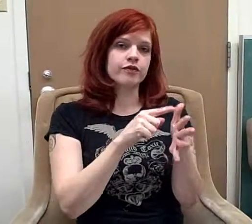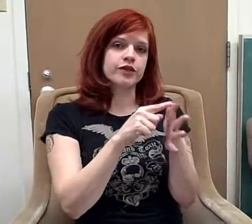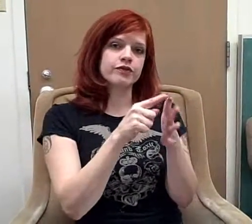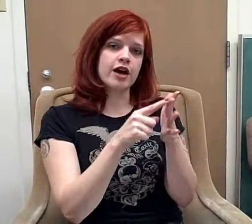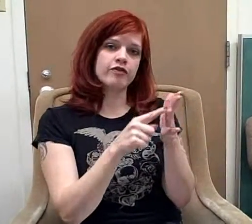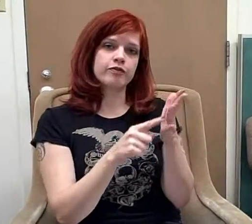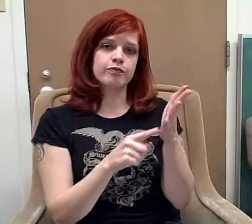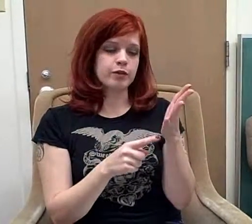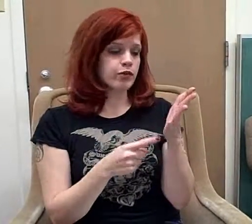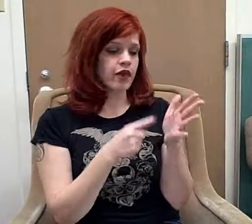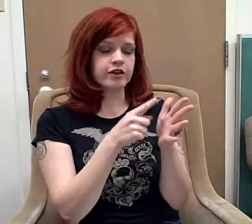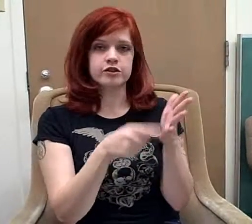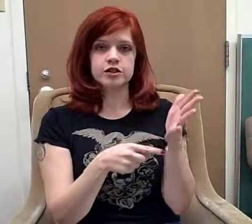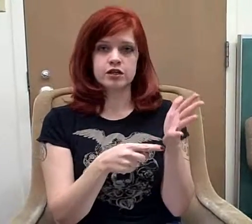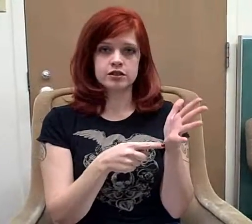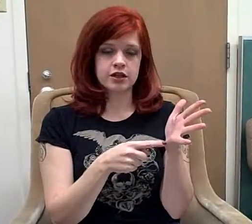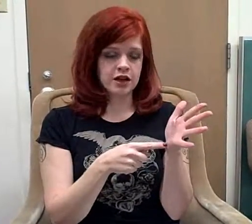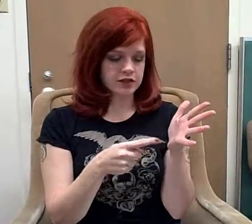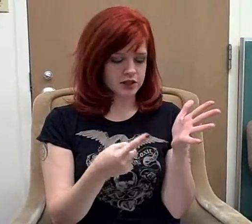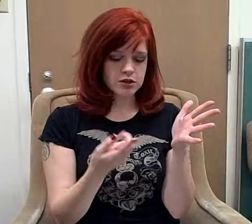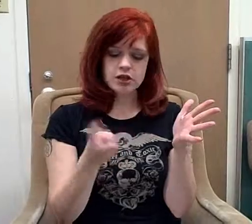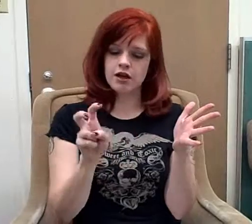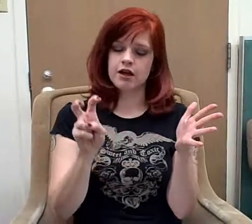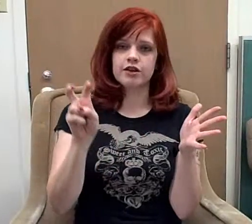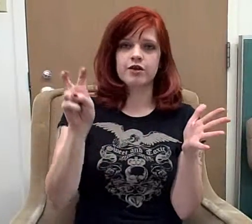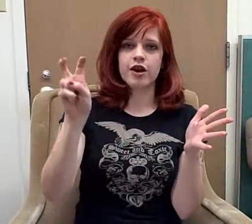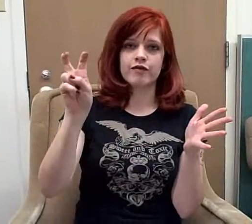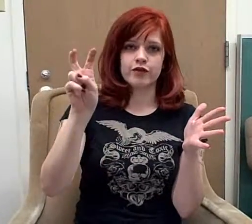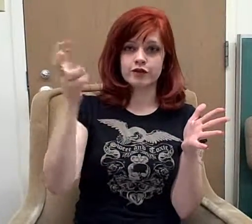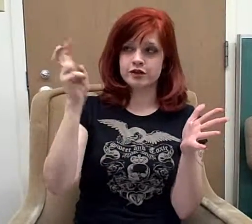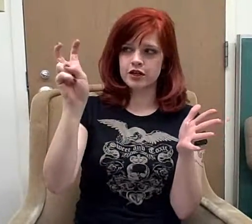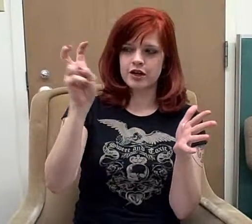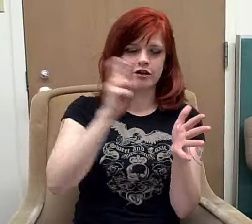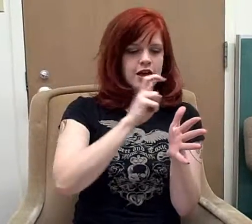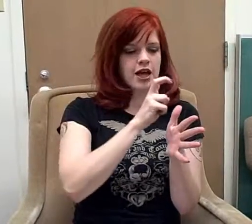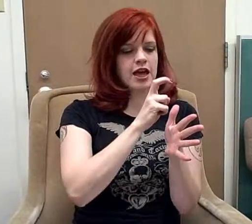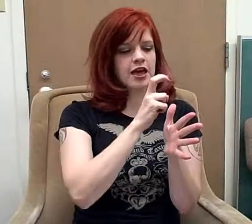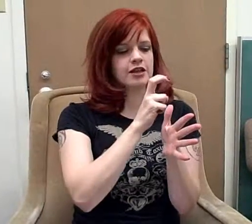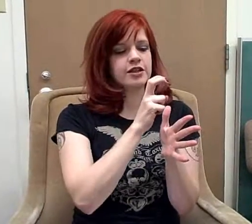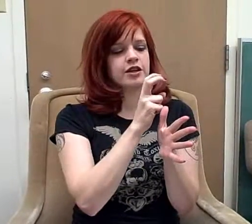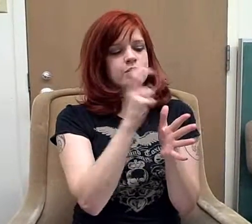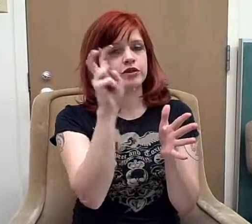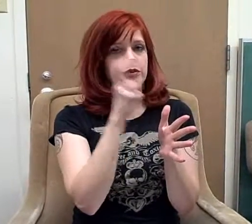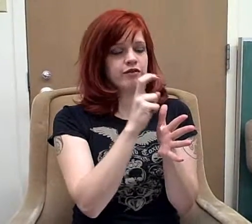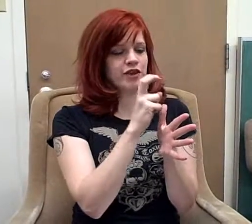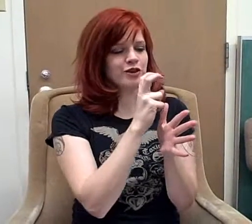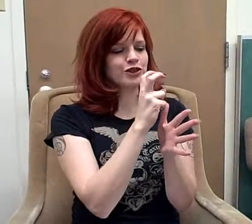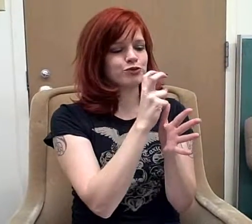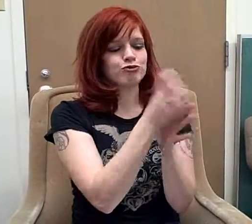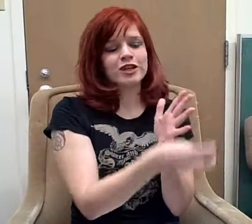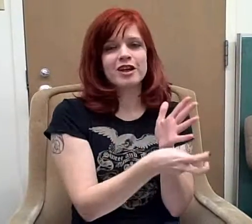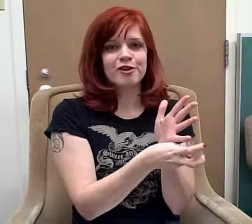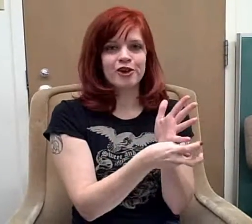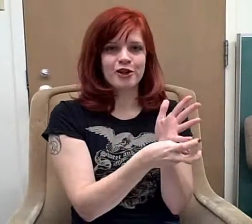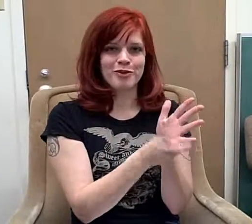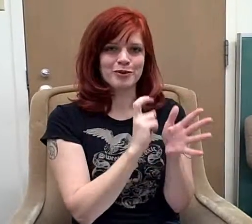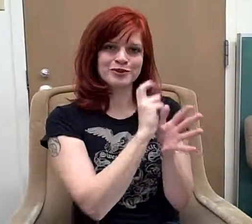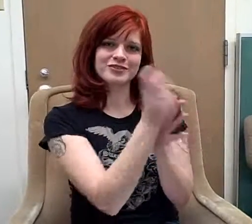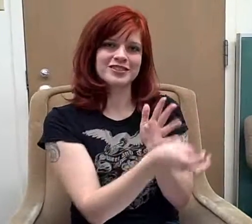the 5 people that your slut is going to have sex with, and you have your slut here, and with the bent V, you just run it down along all the people. This